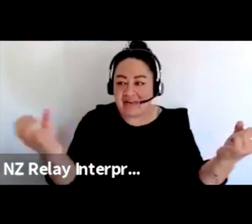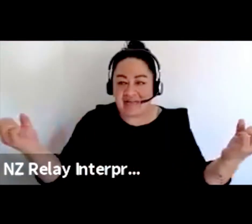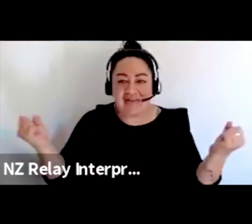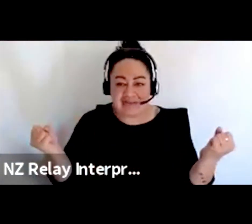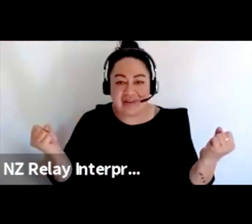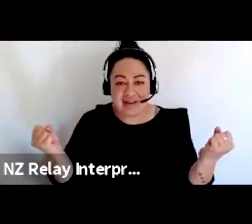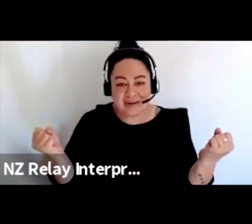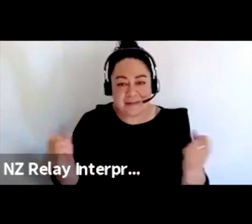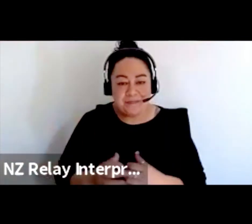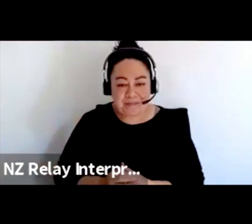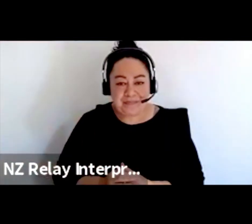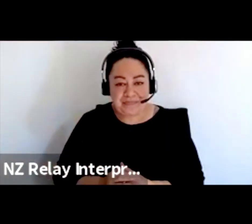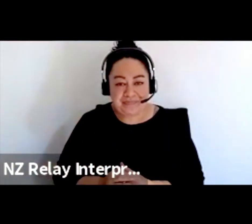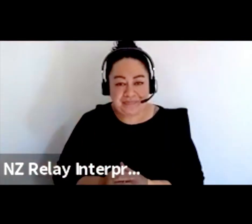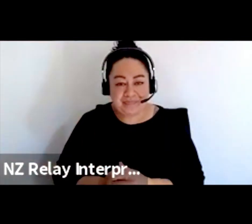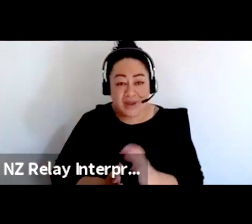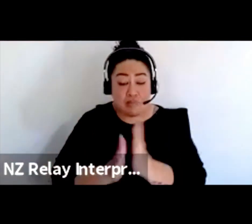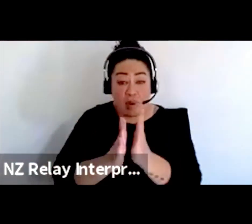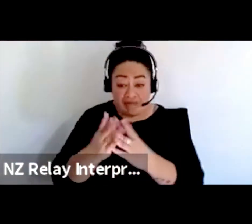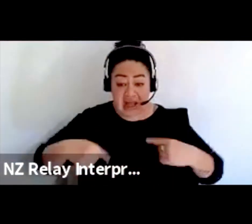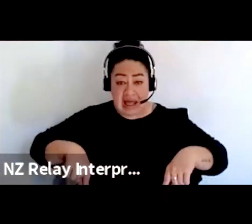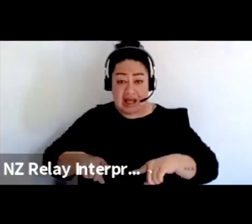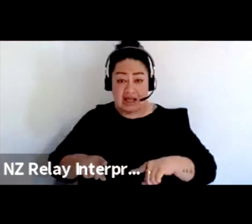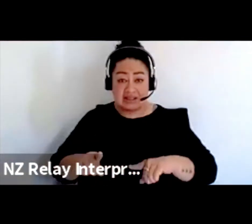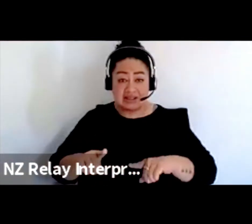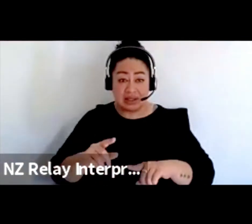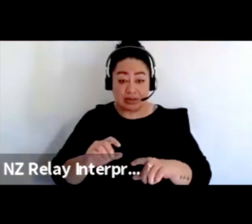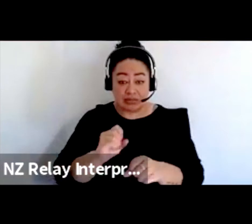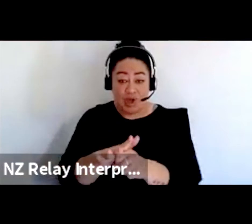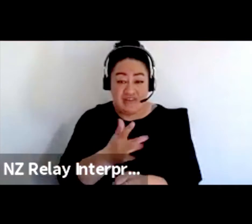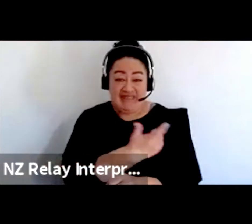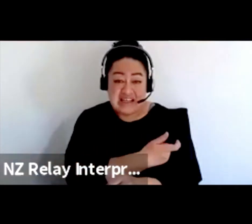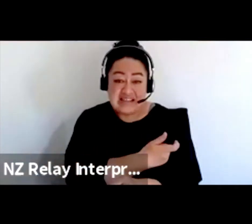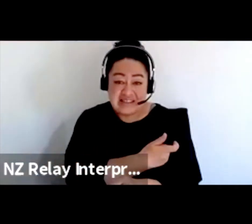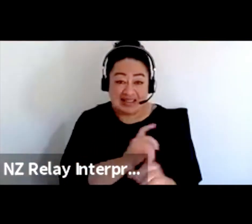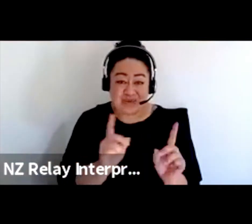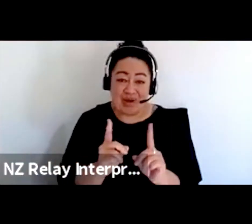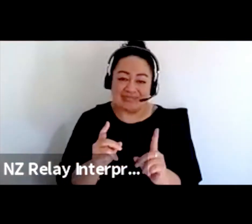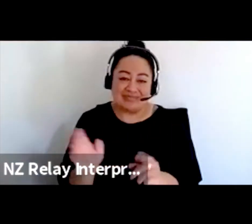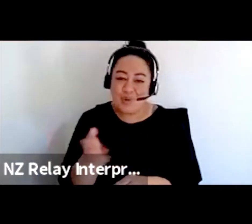what motivates us to get vaccinated is very, very common.